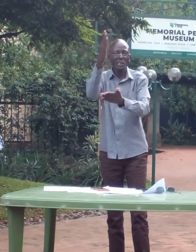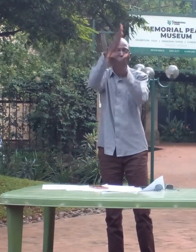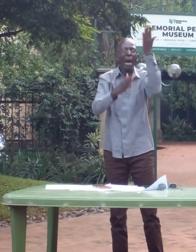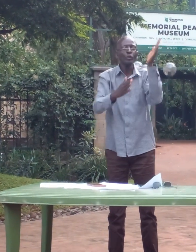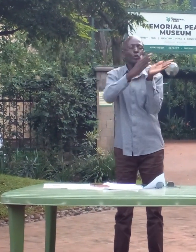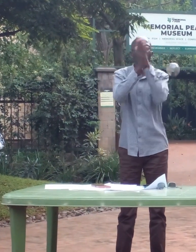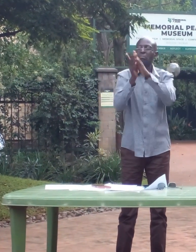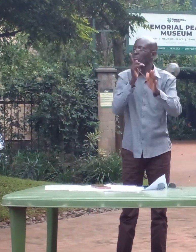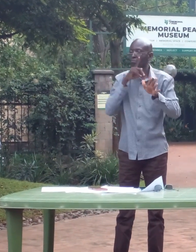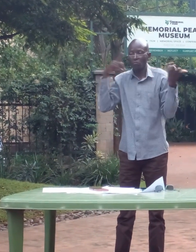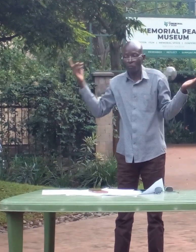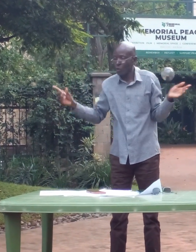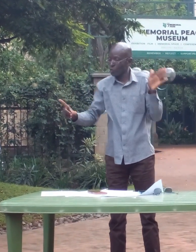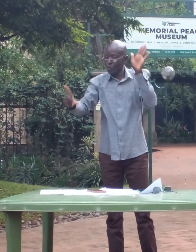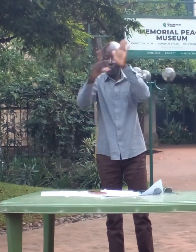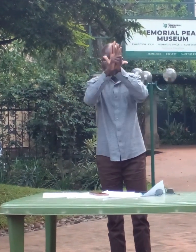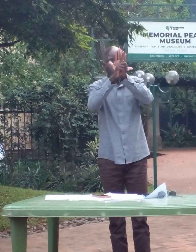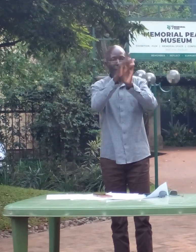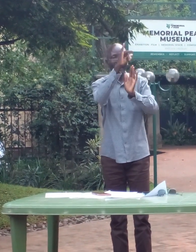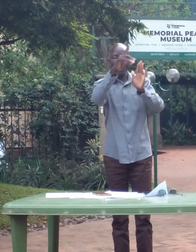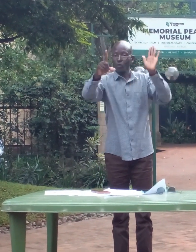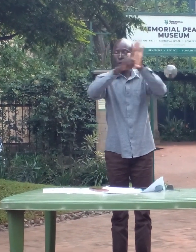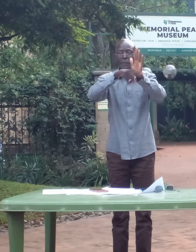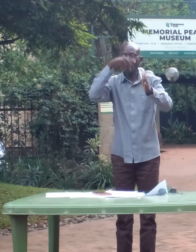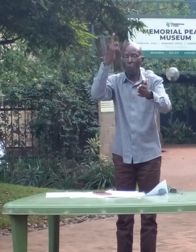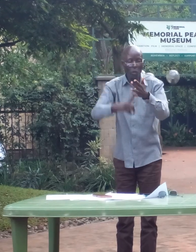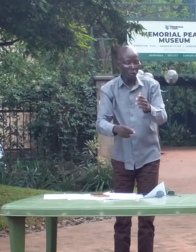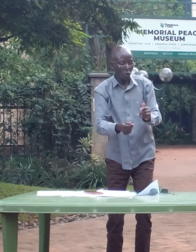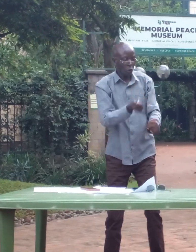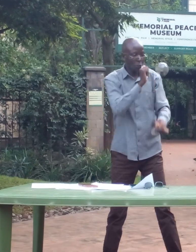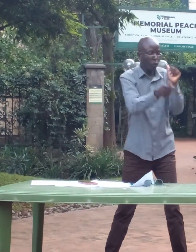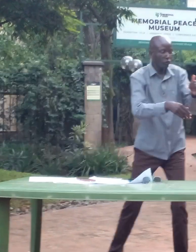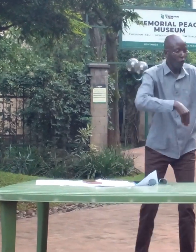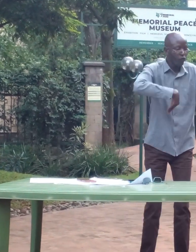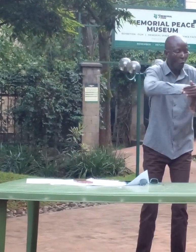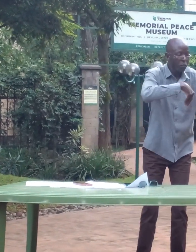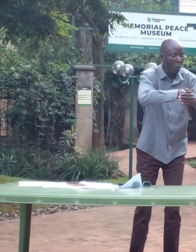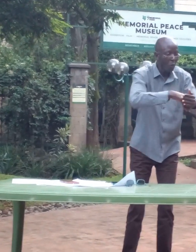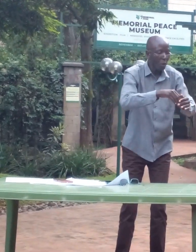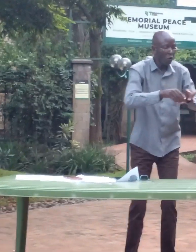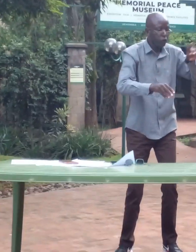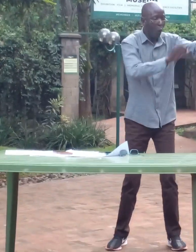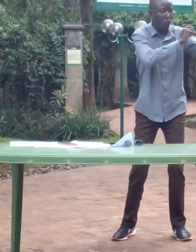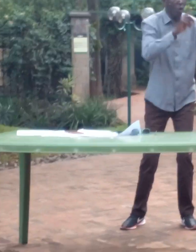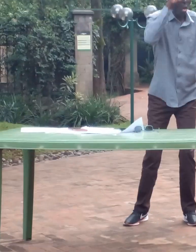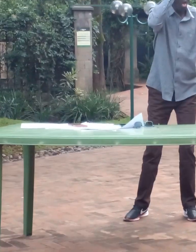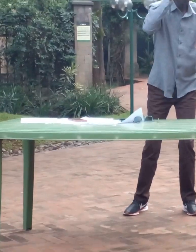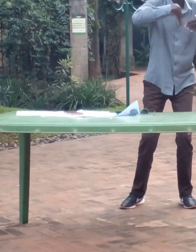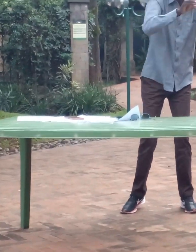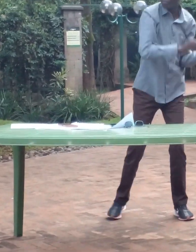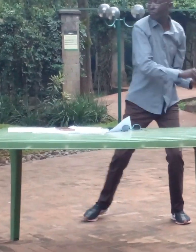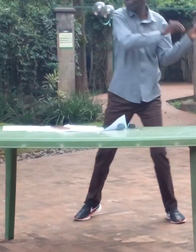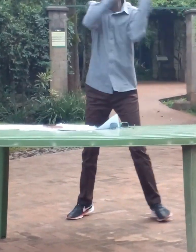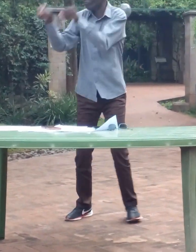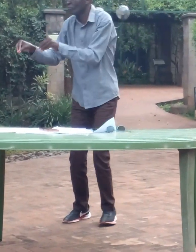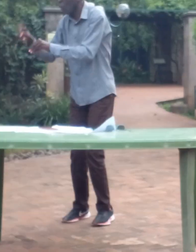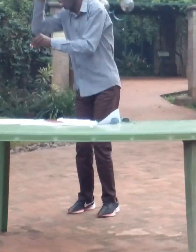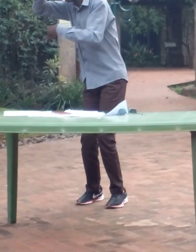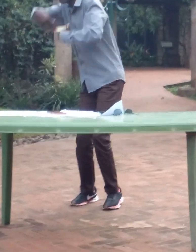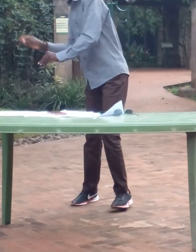everything here, and I don't want to hear some negative stories from there. first federation they applied without us